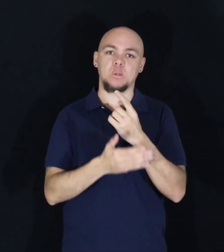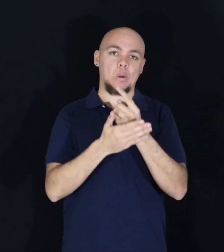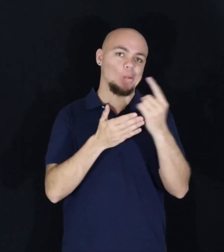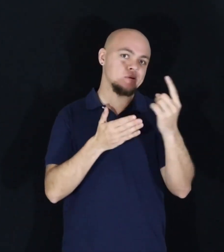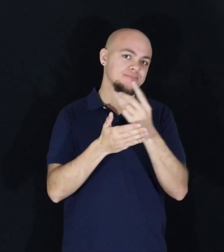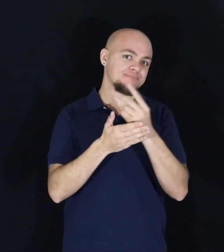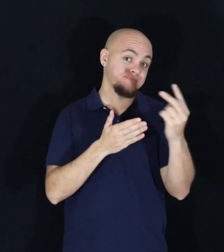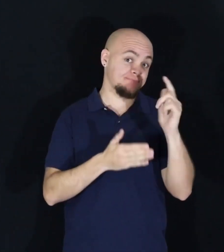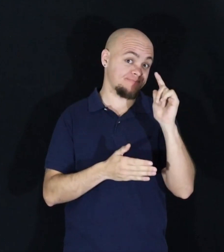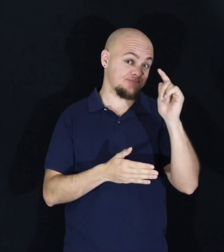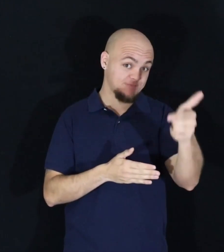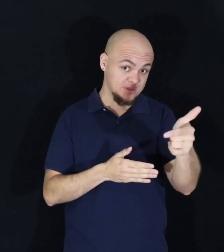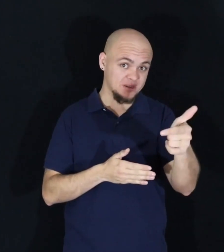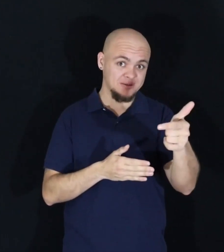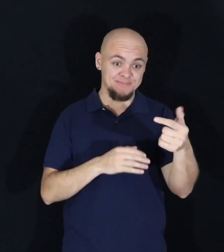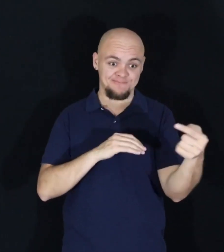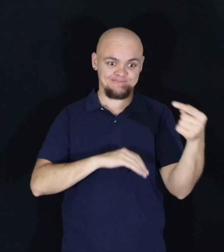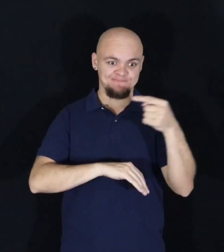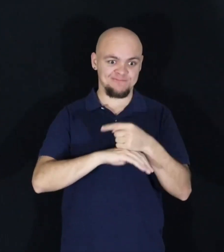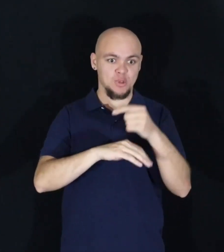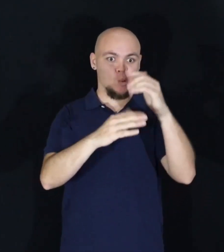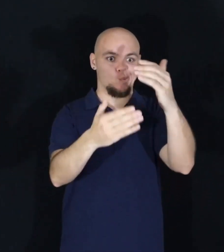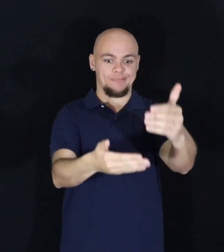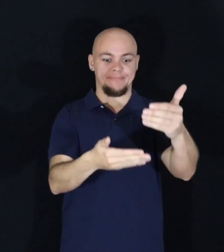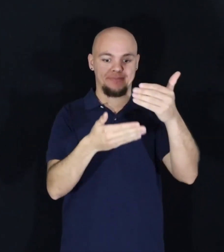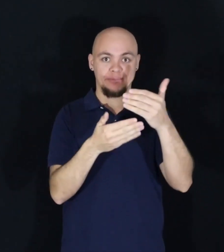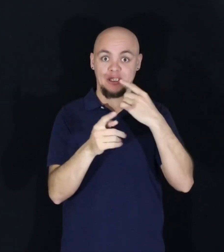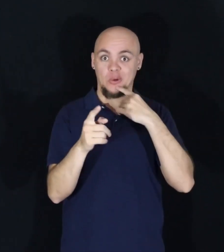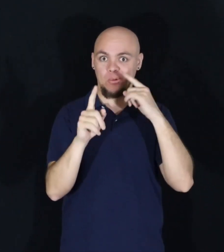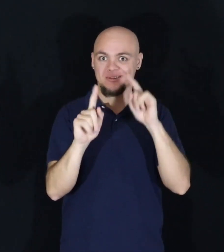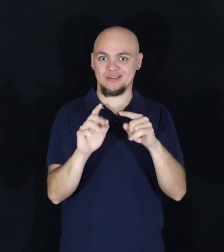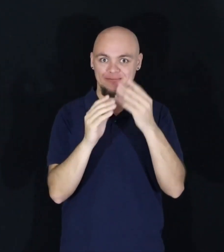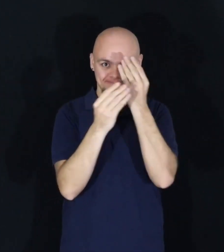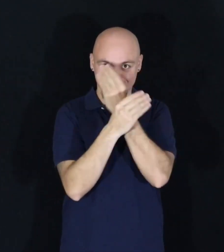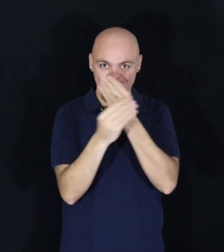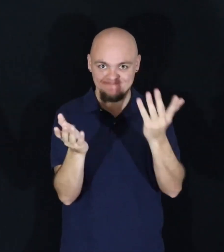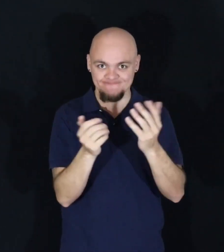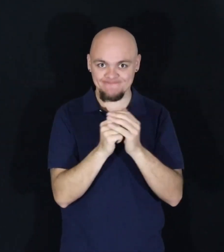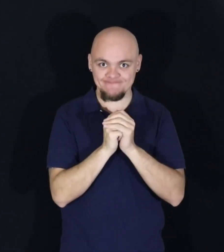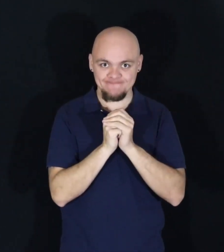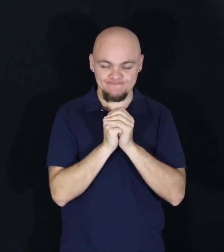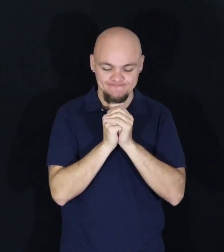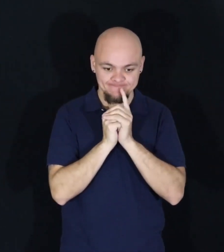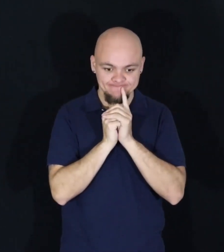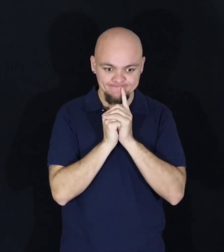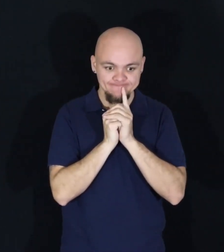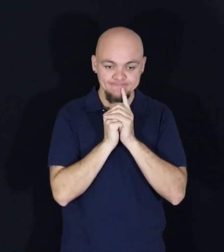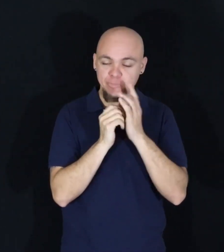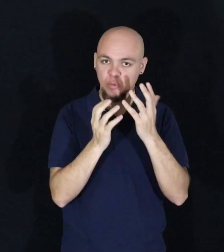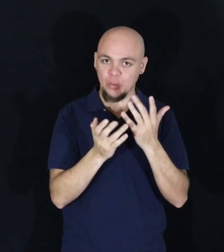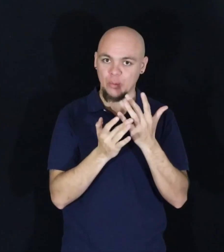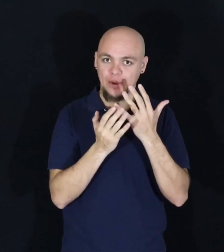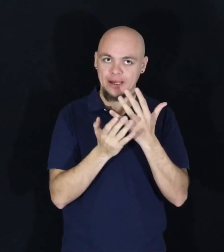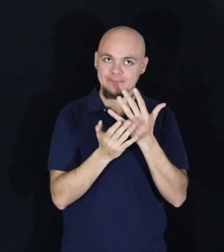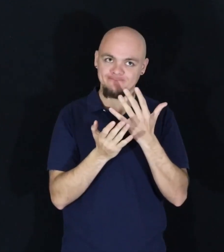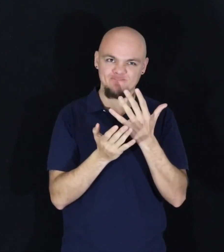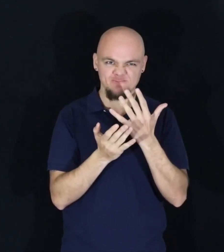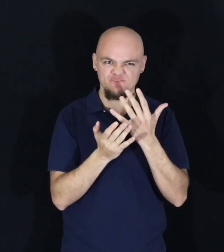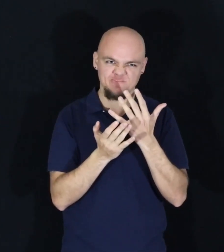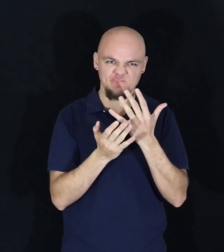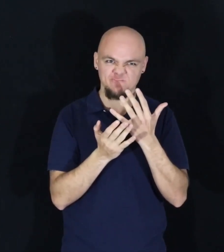the day had finally come, but the results were to be revealed. As I continued to wait impatiently,